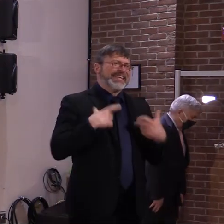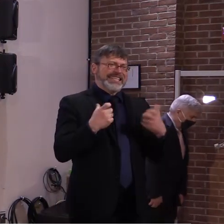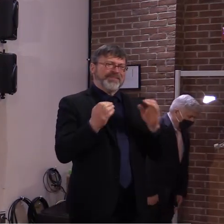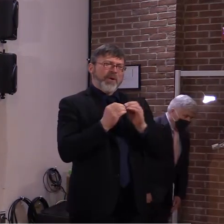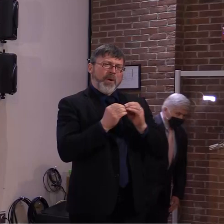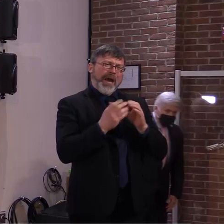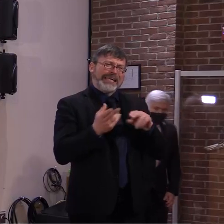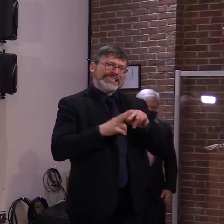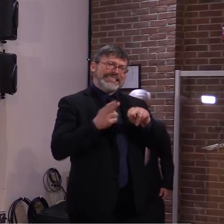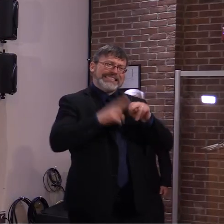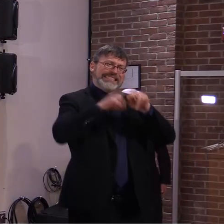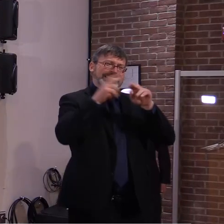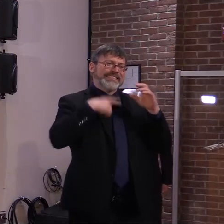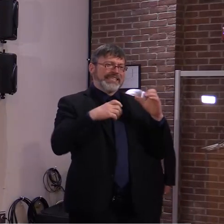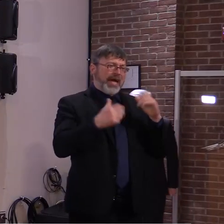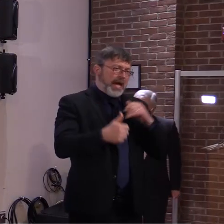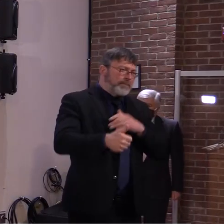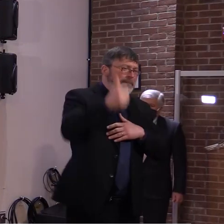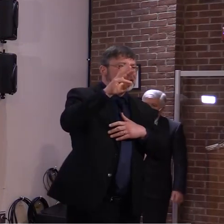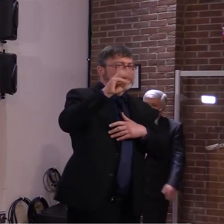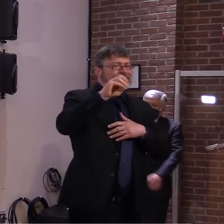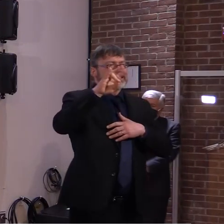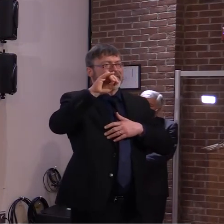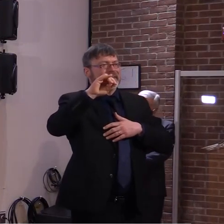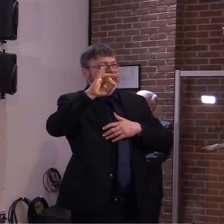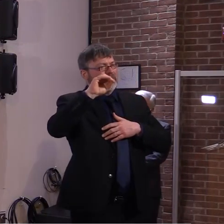Okay, thank you very much.